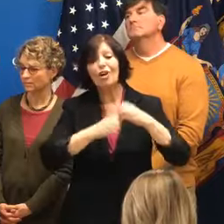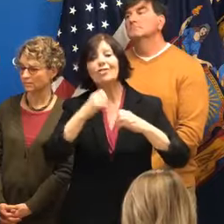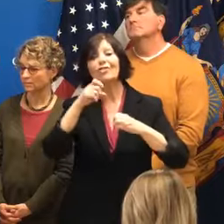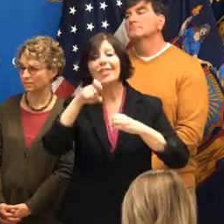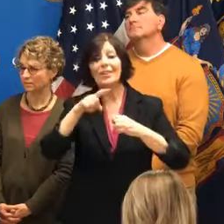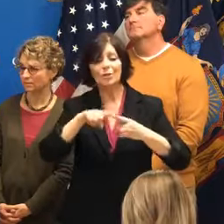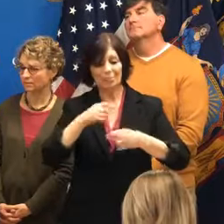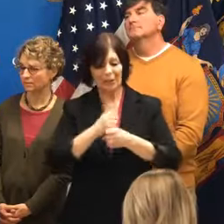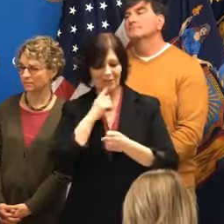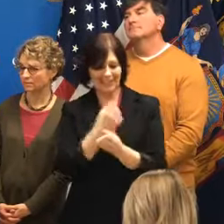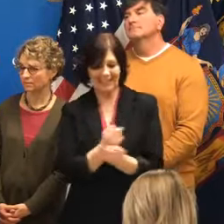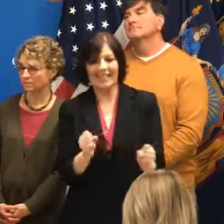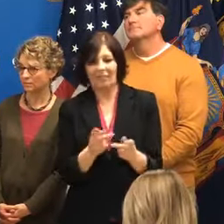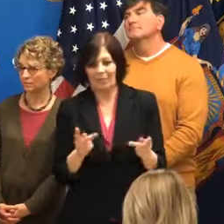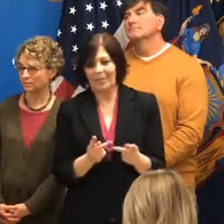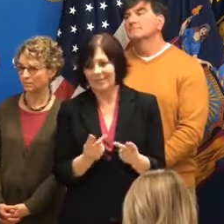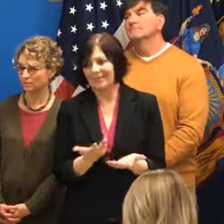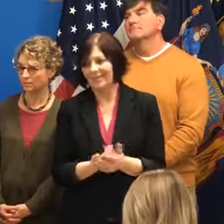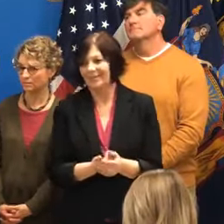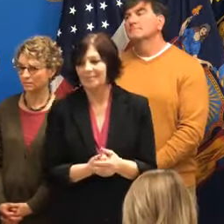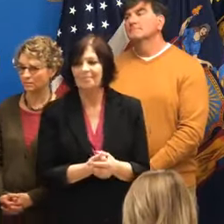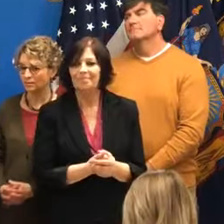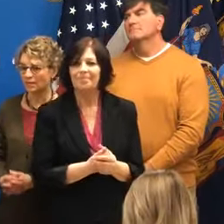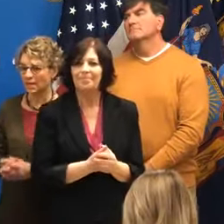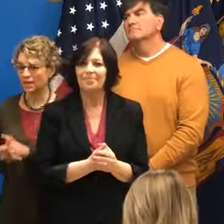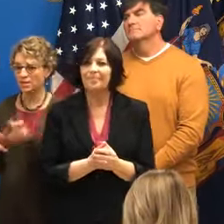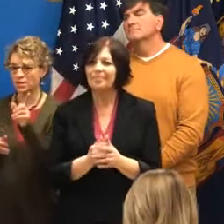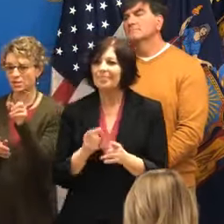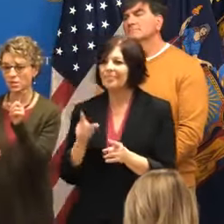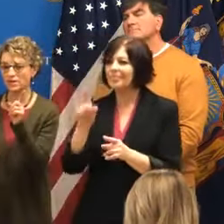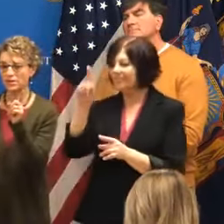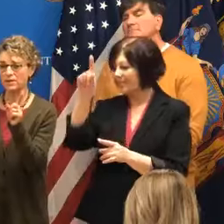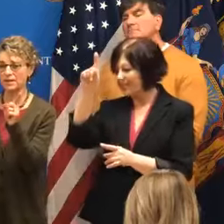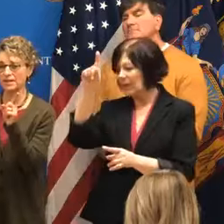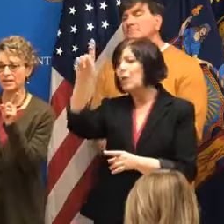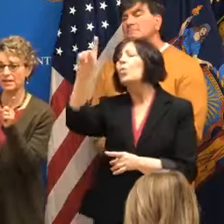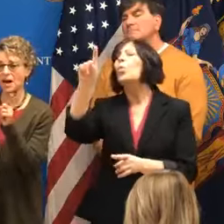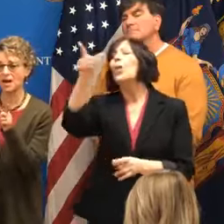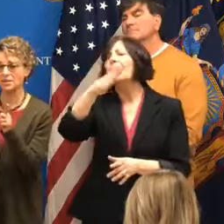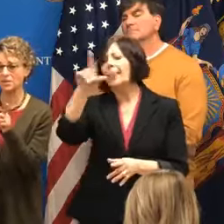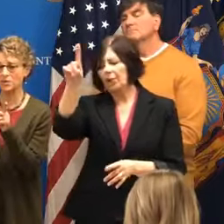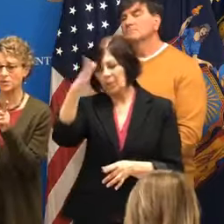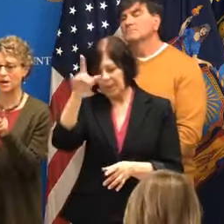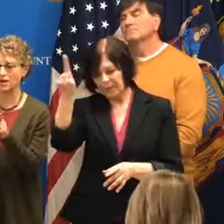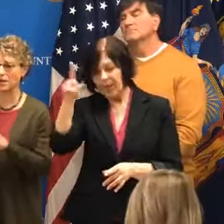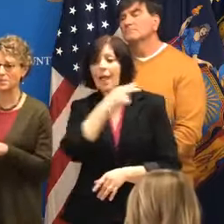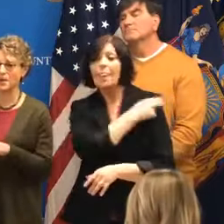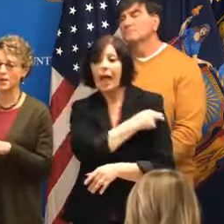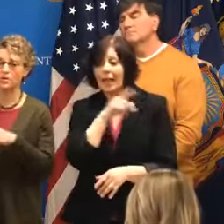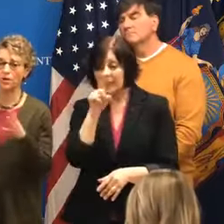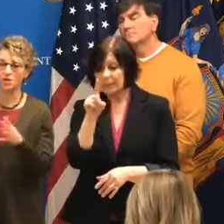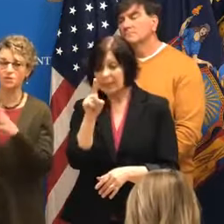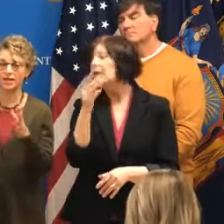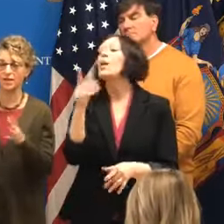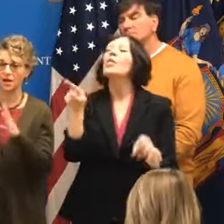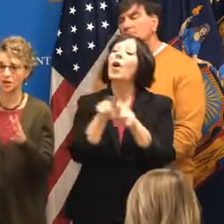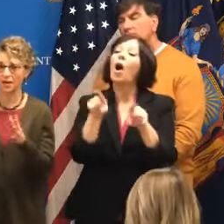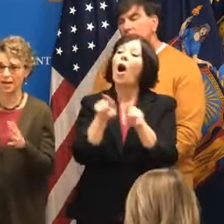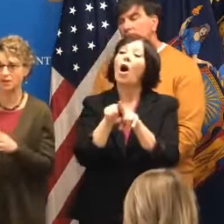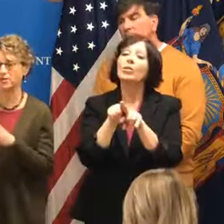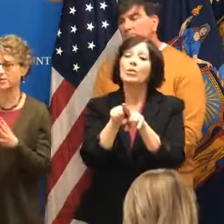to ensure that it is a location that could be used for that purpose. And it just one thing that the hospitals are, they're also